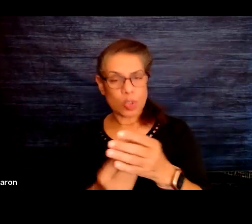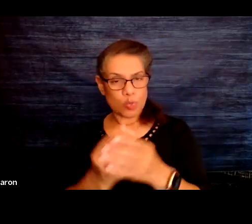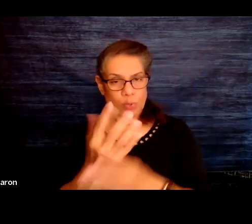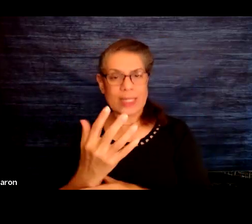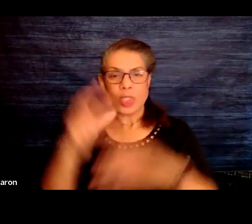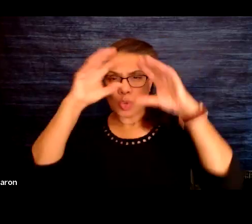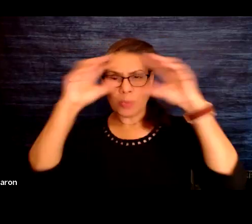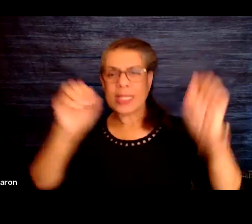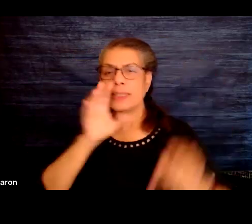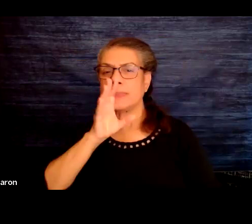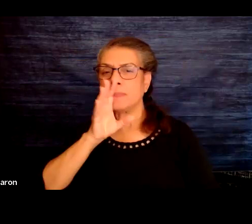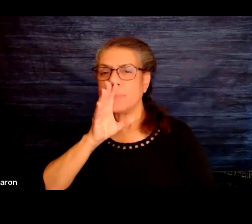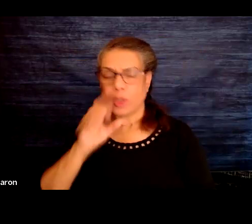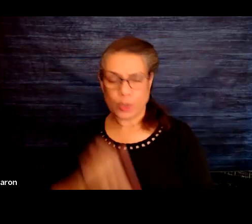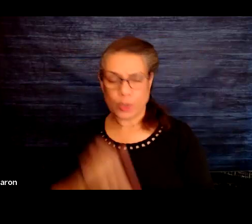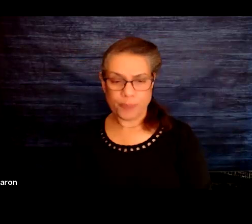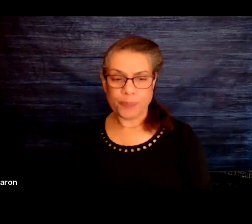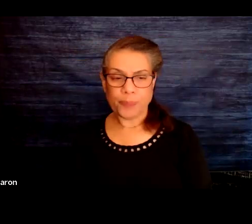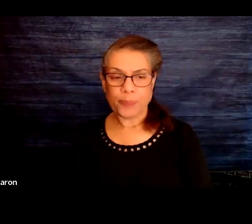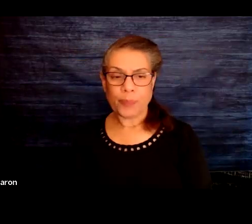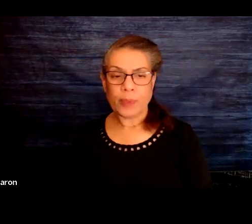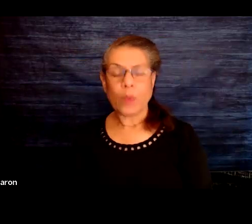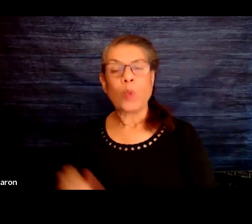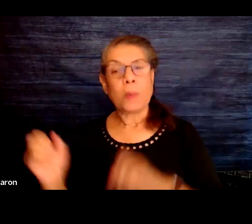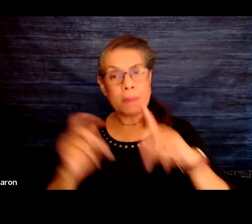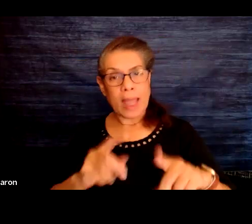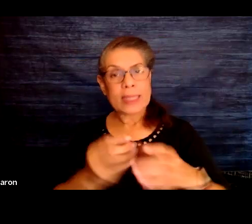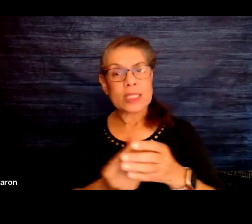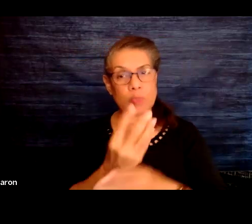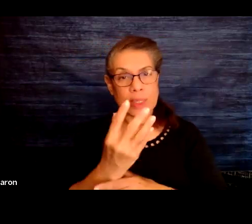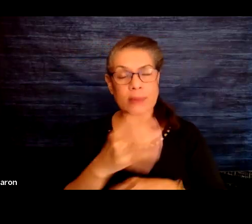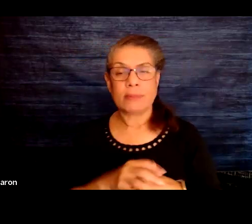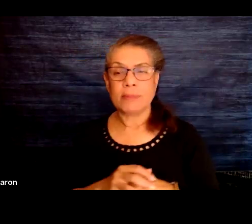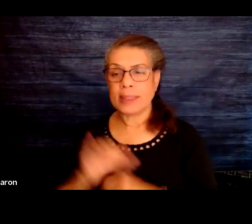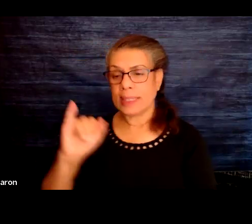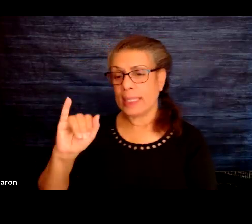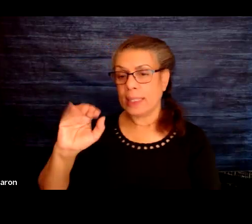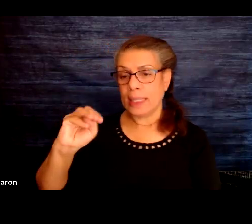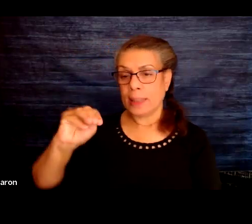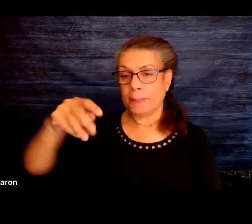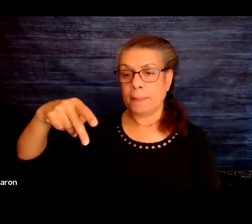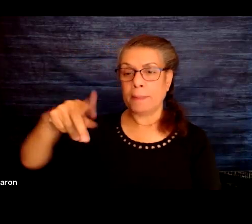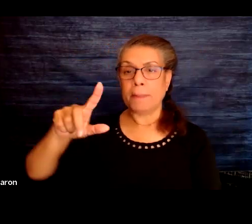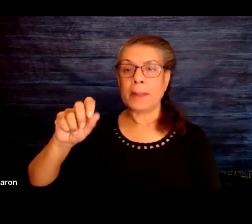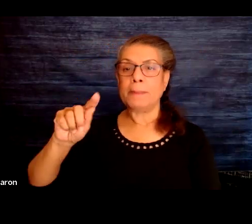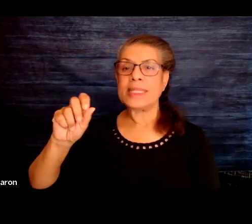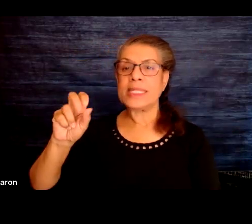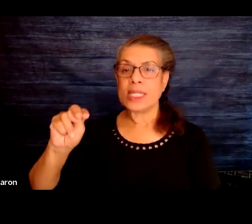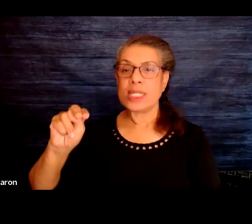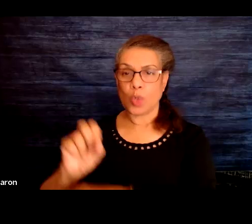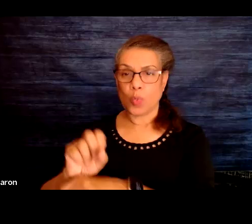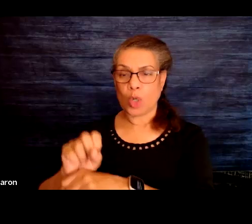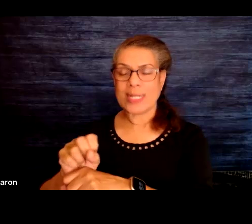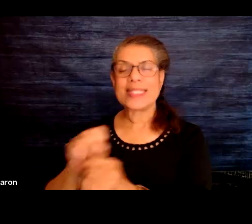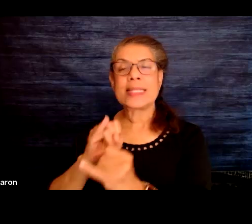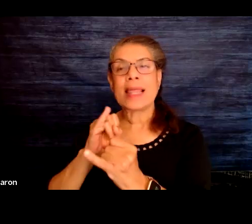And I think that's right. And I think honestly, implementation work is the last 20 yards. You know,